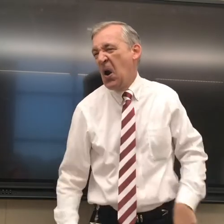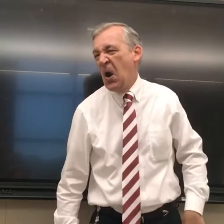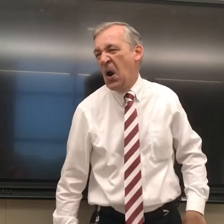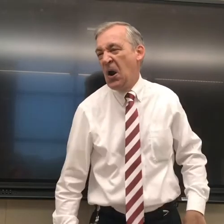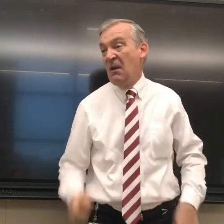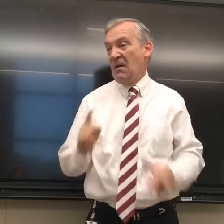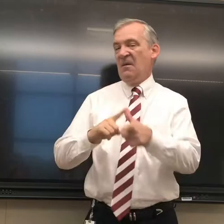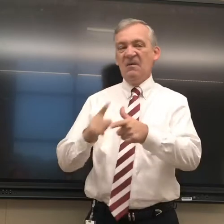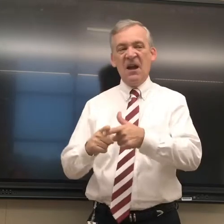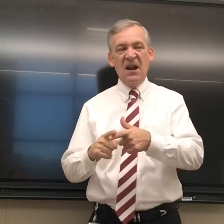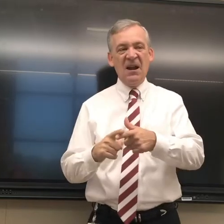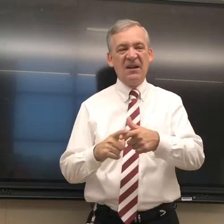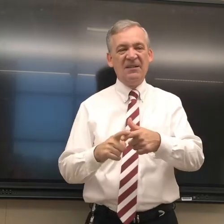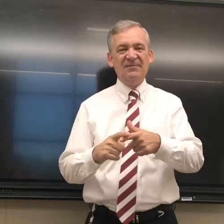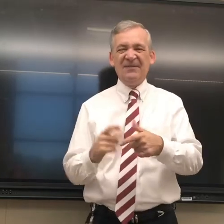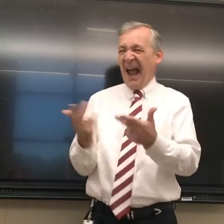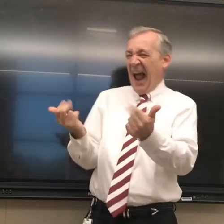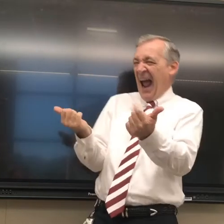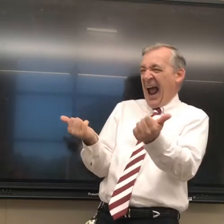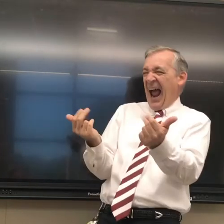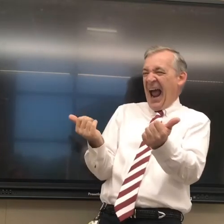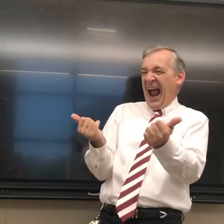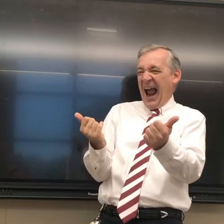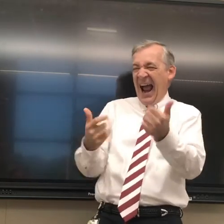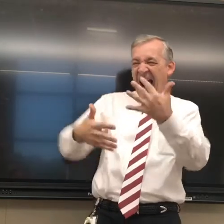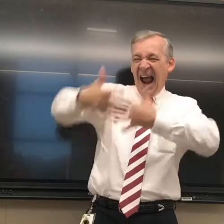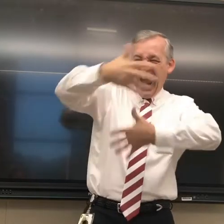Reveling in our youth and mocking her age.